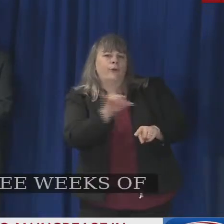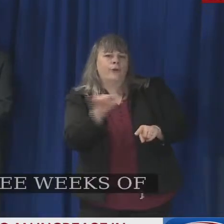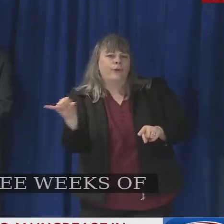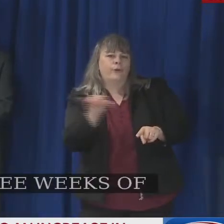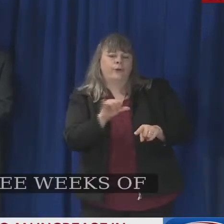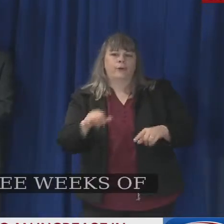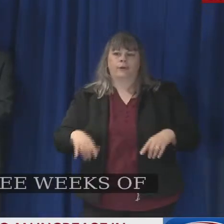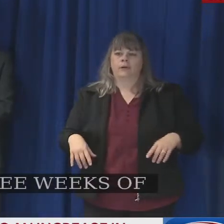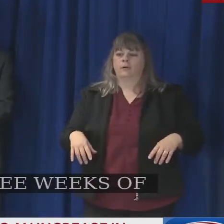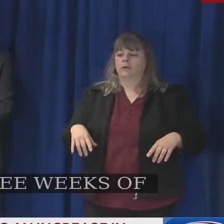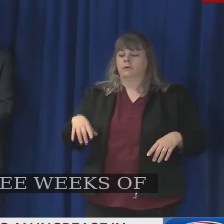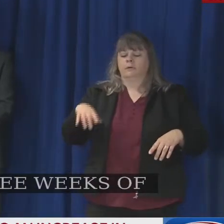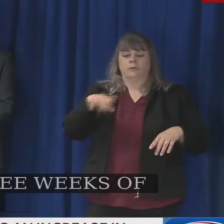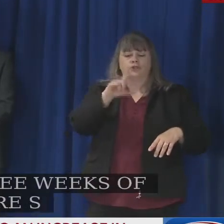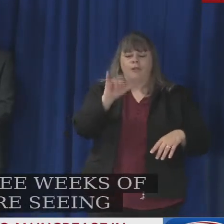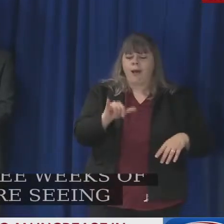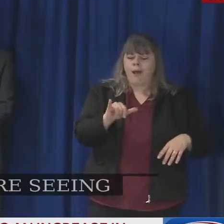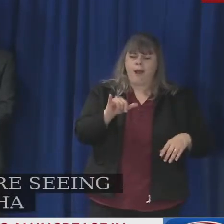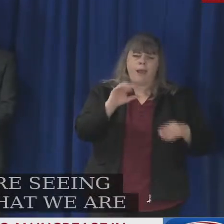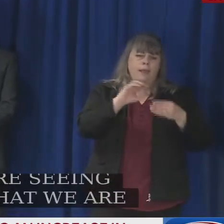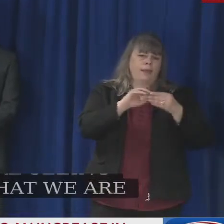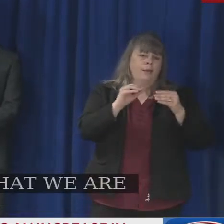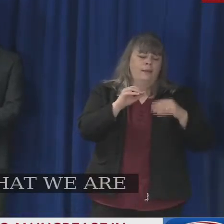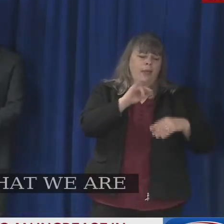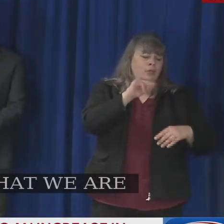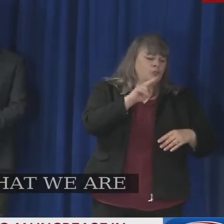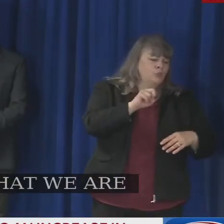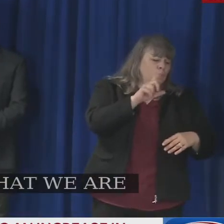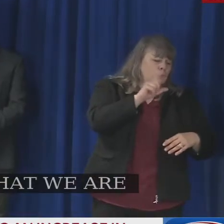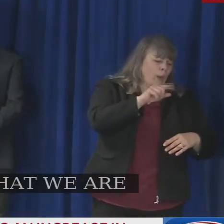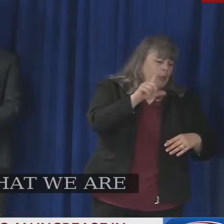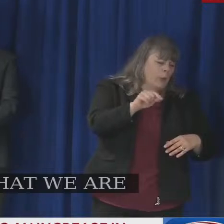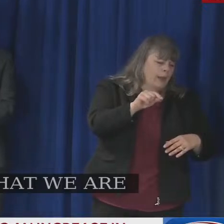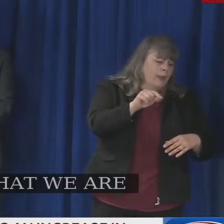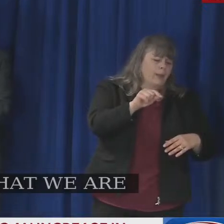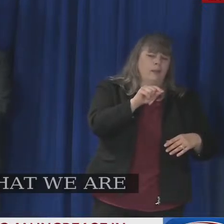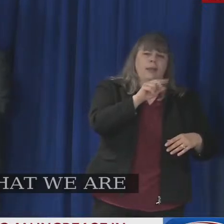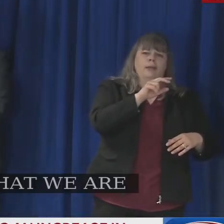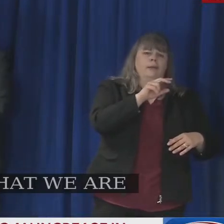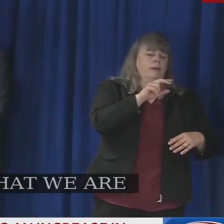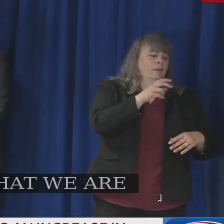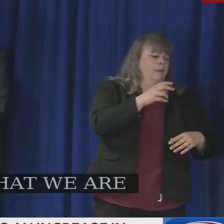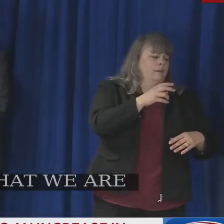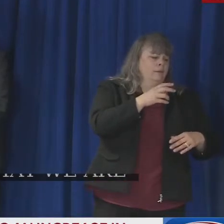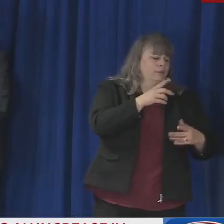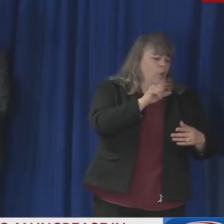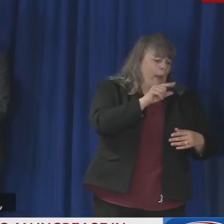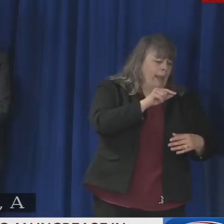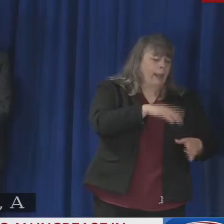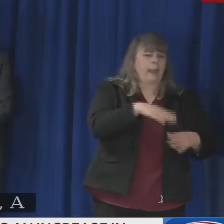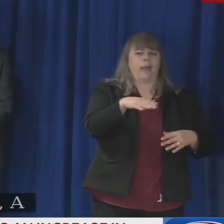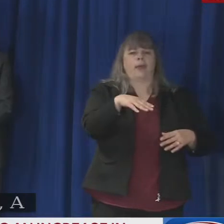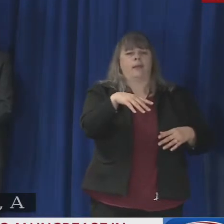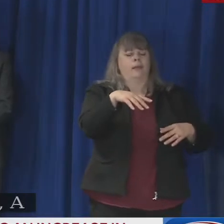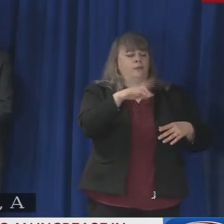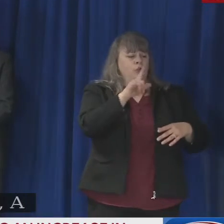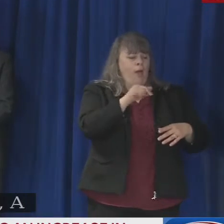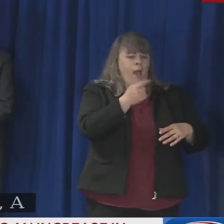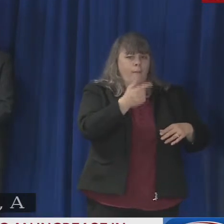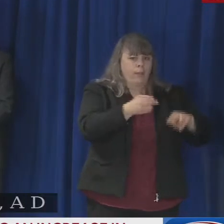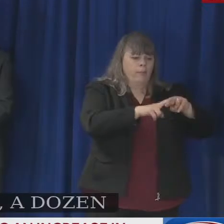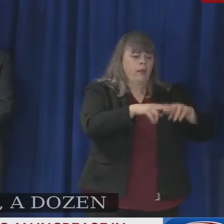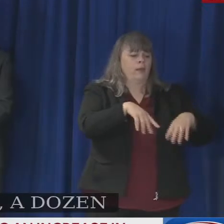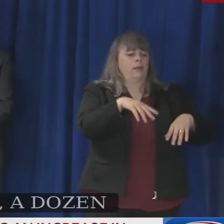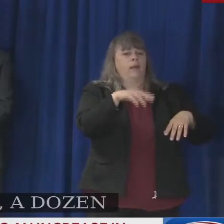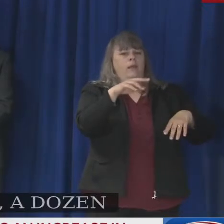You know, we had really low, a dozen counts in June 2020, and then we had 35, and then we had 46, and now we've seen 55, and now